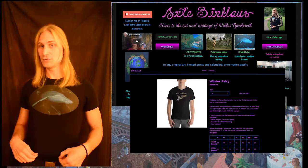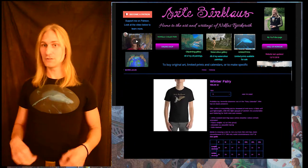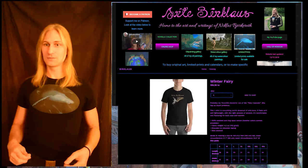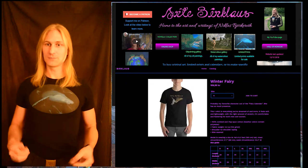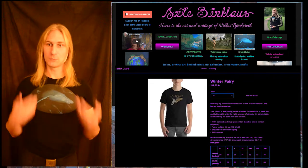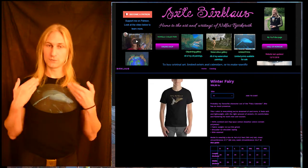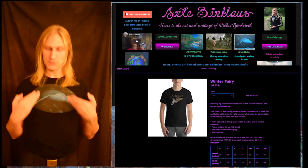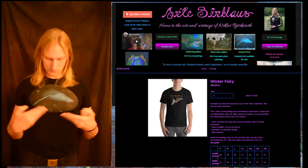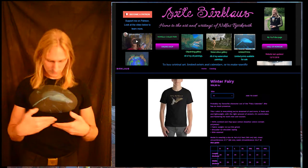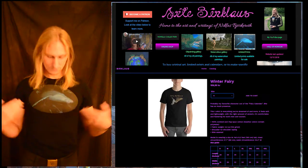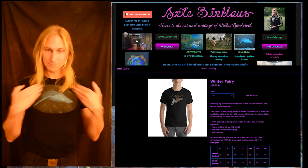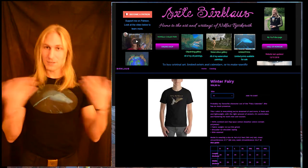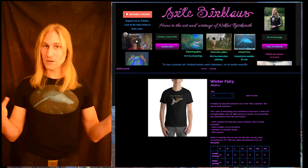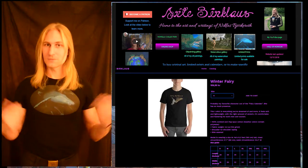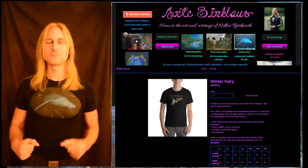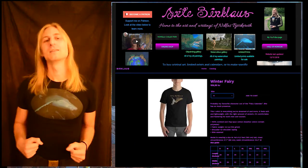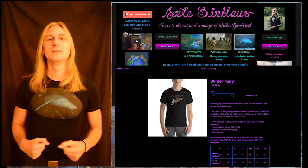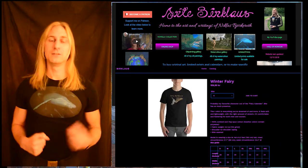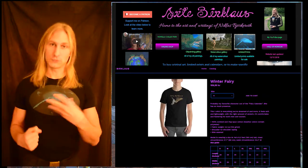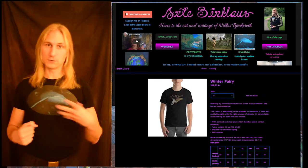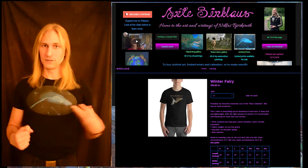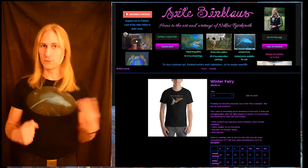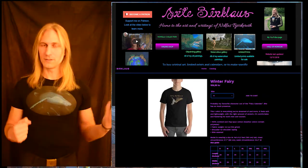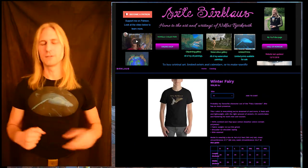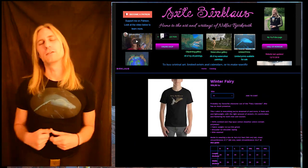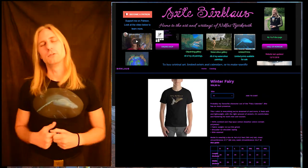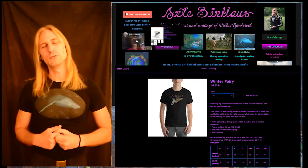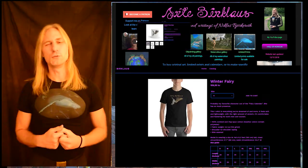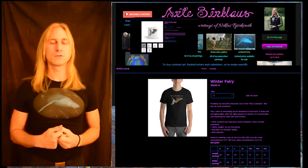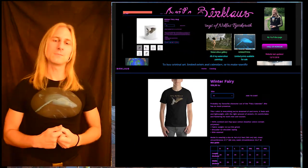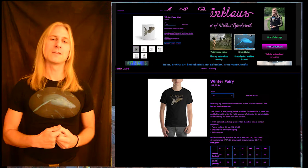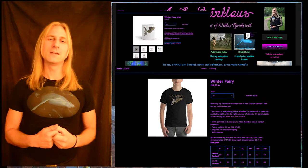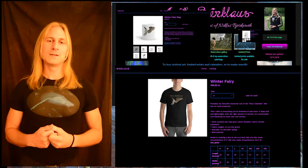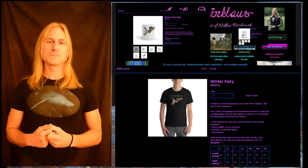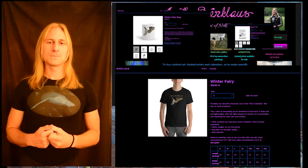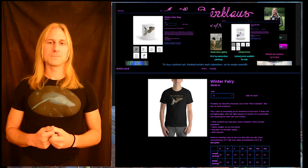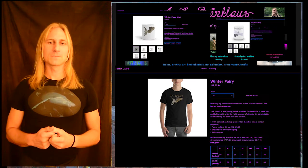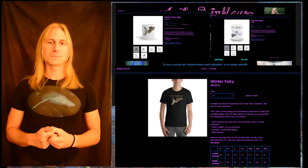this t-shirt, which features my art. Not only this one, there are several to choose from.